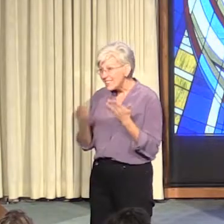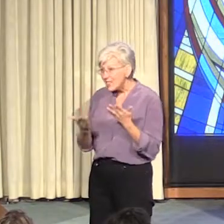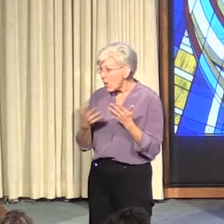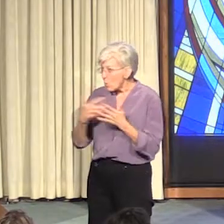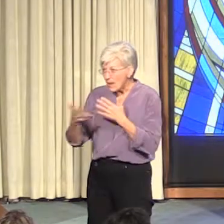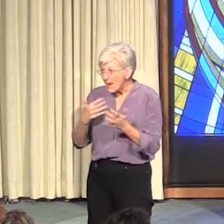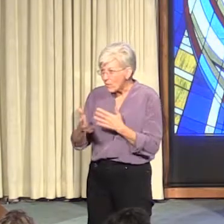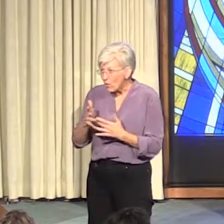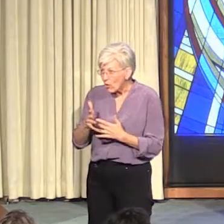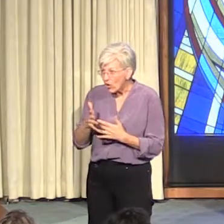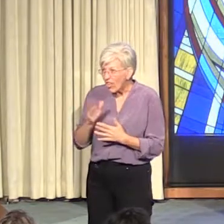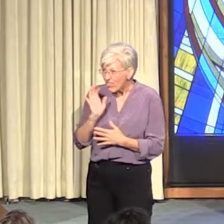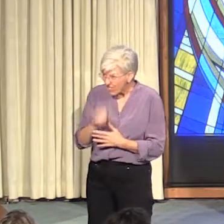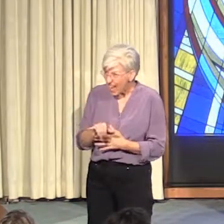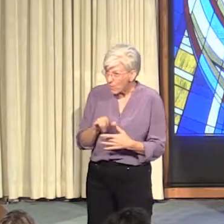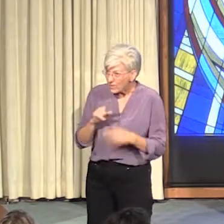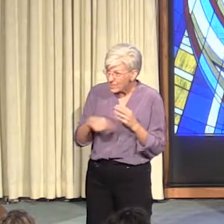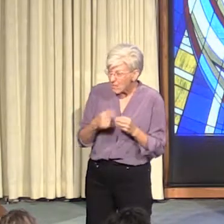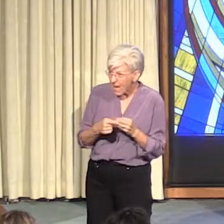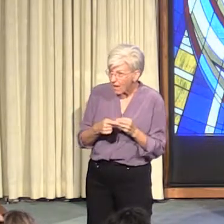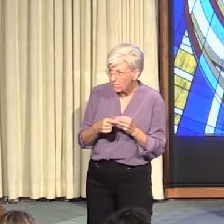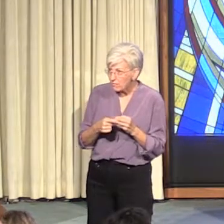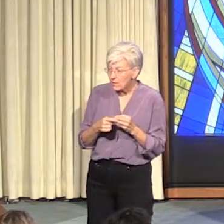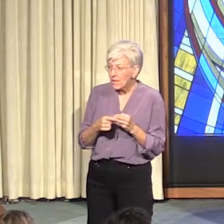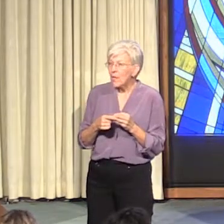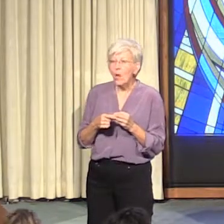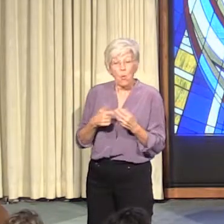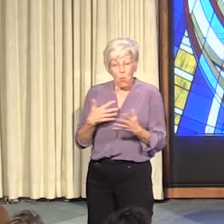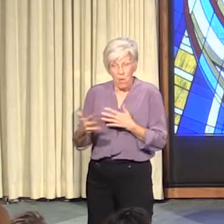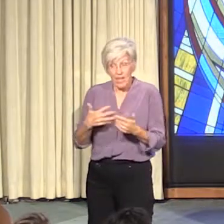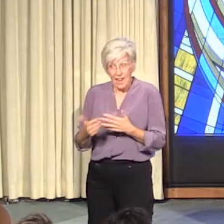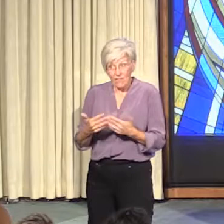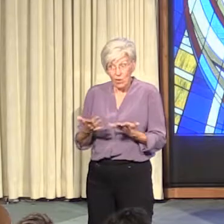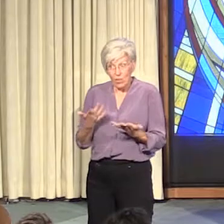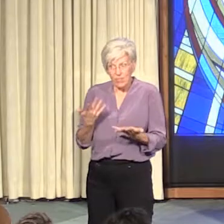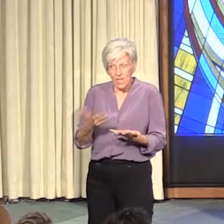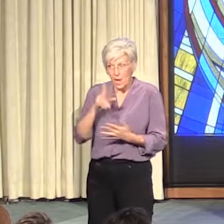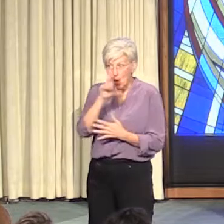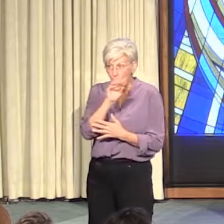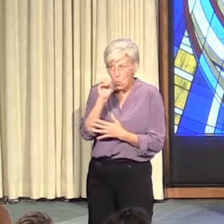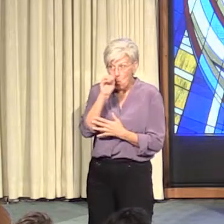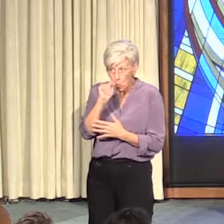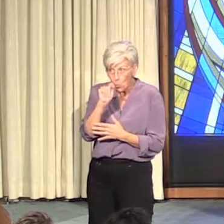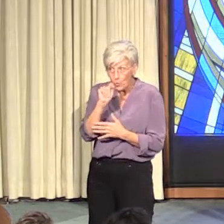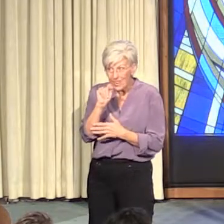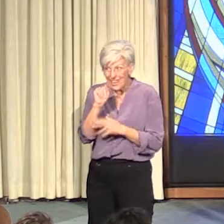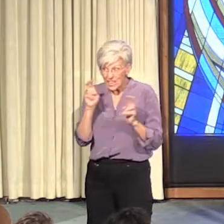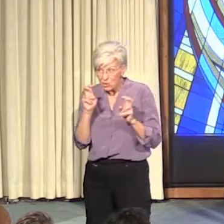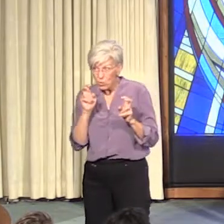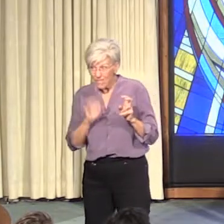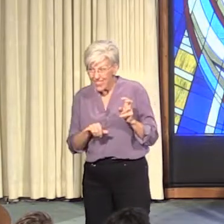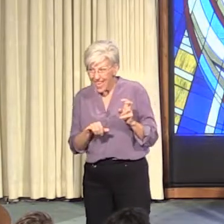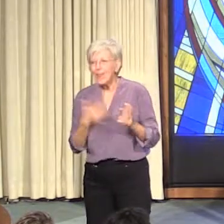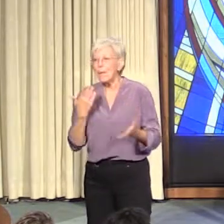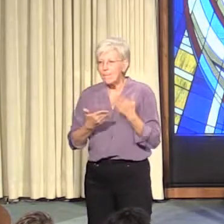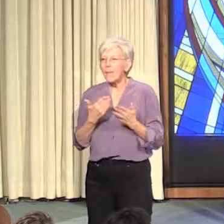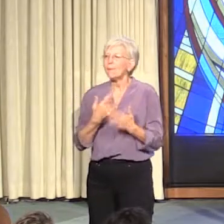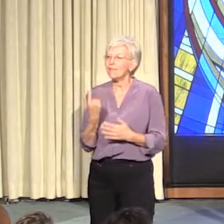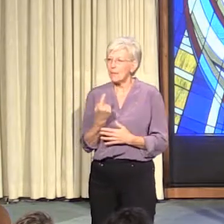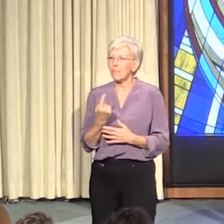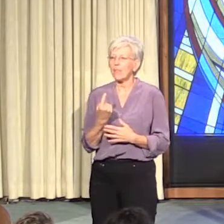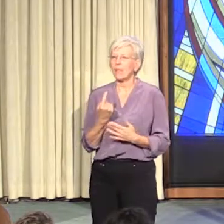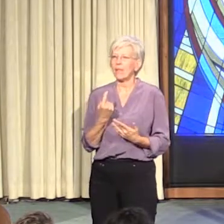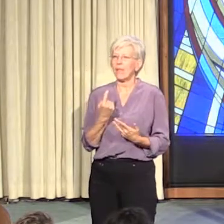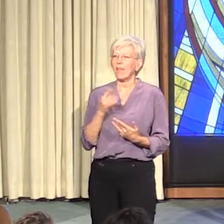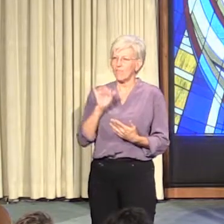that was about, could have been about a lot of things, but whatever the root issue of that was, might very well be something that you